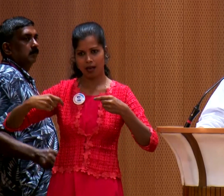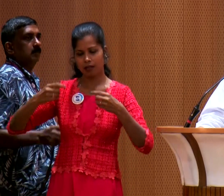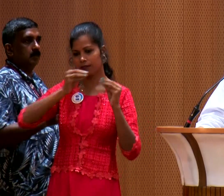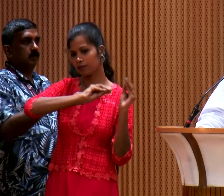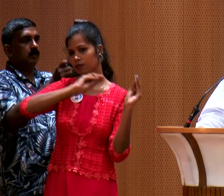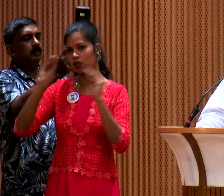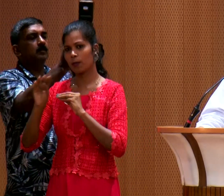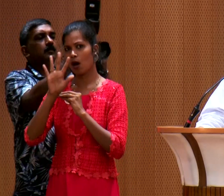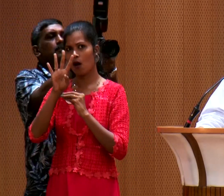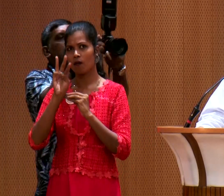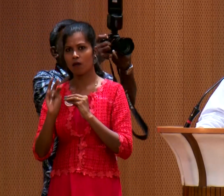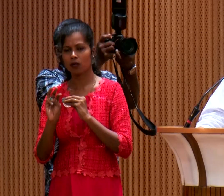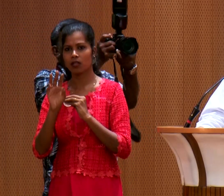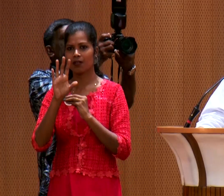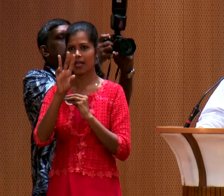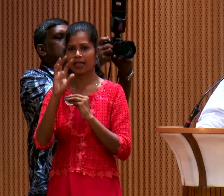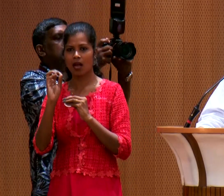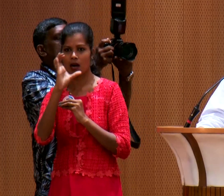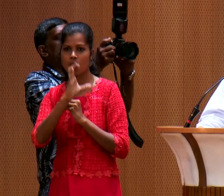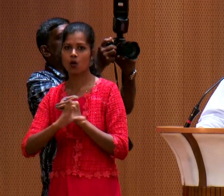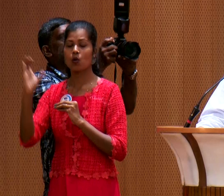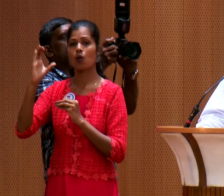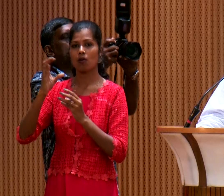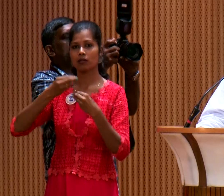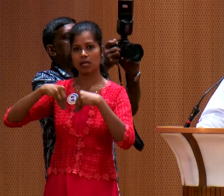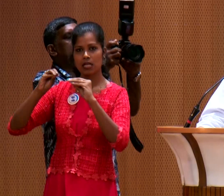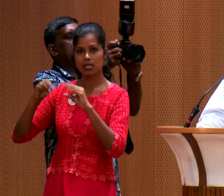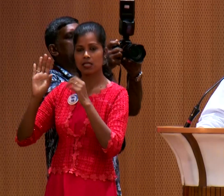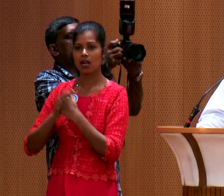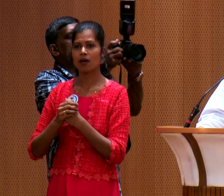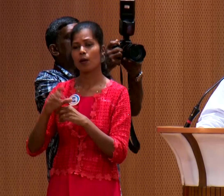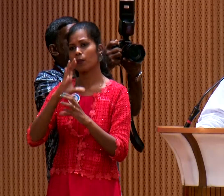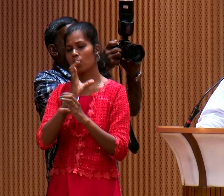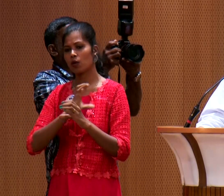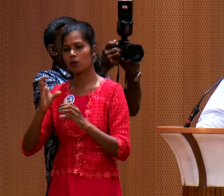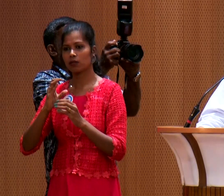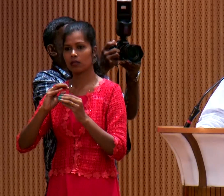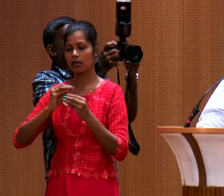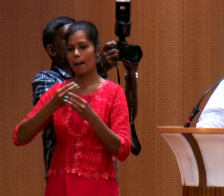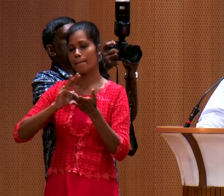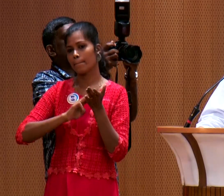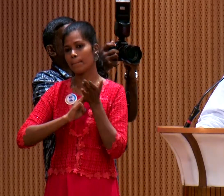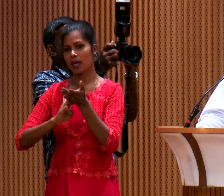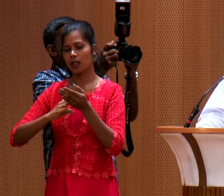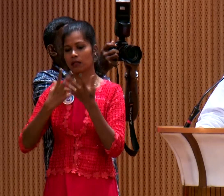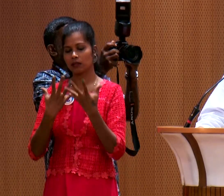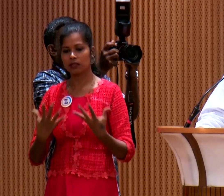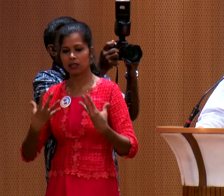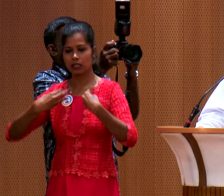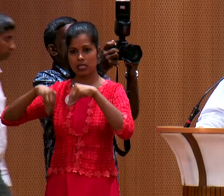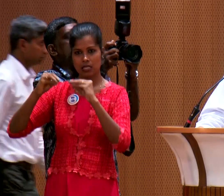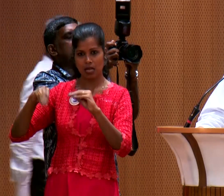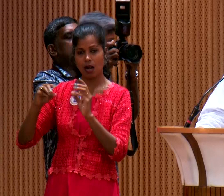over 4,300 crores. The quantity is over 1 million tons. But 90%